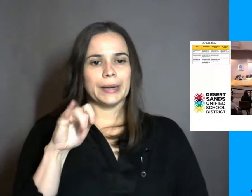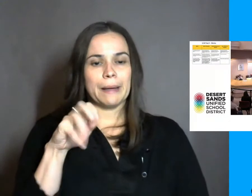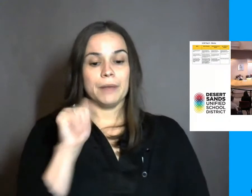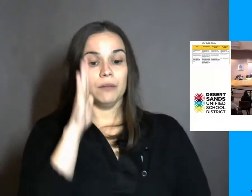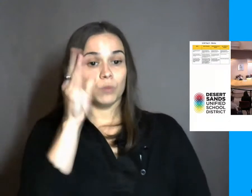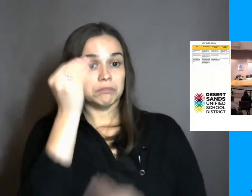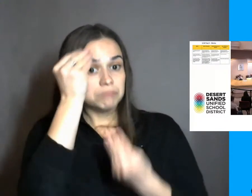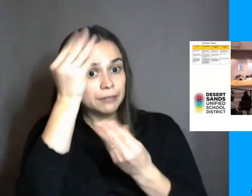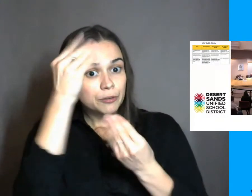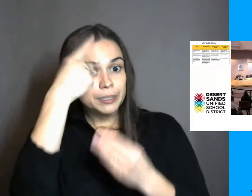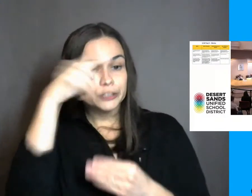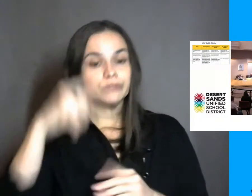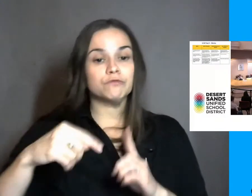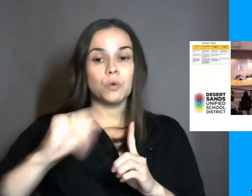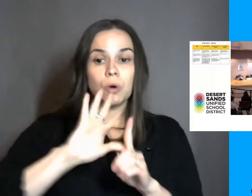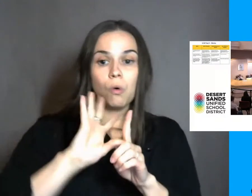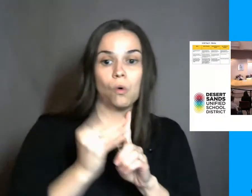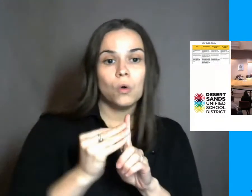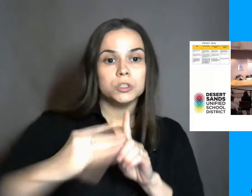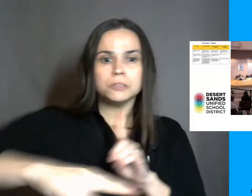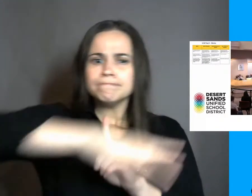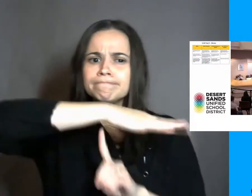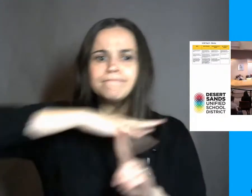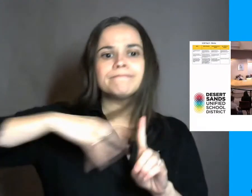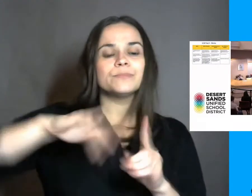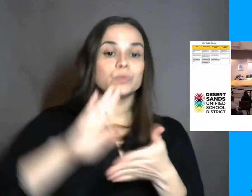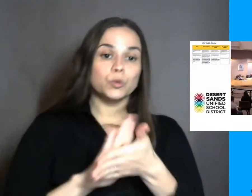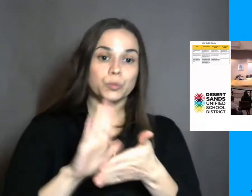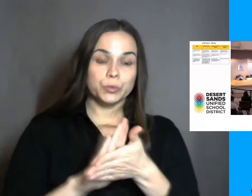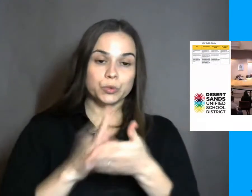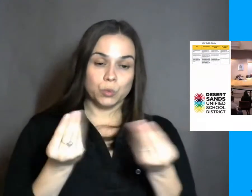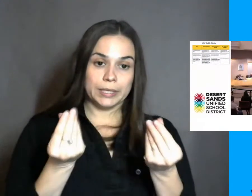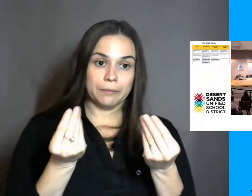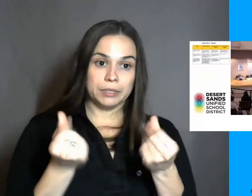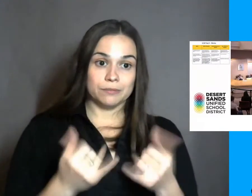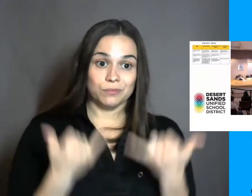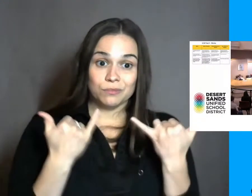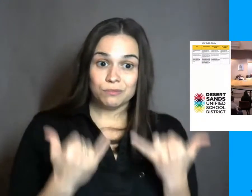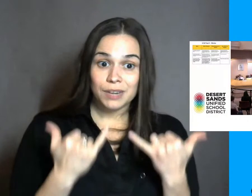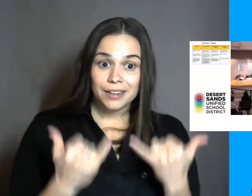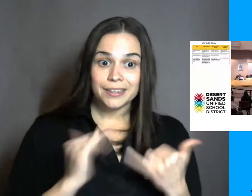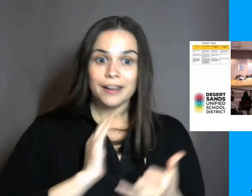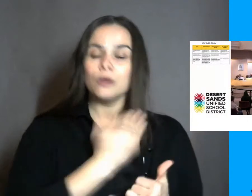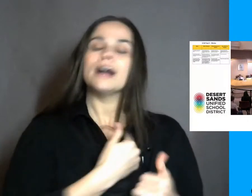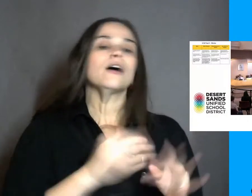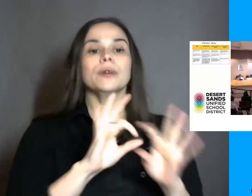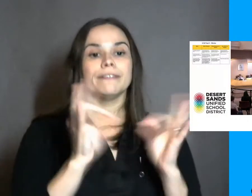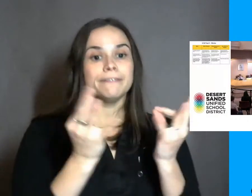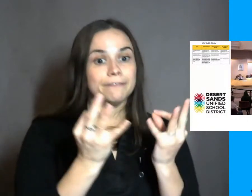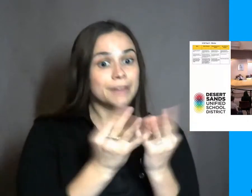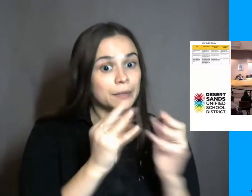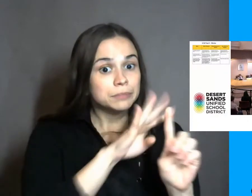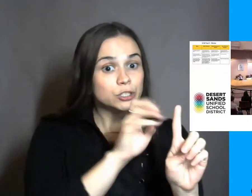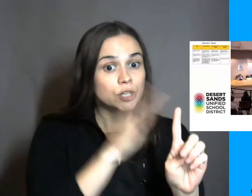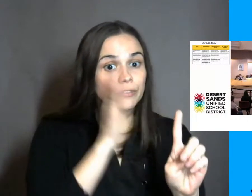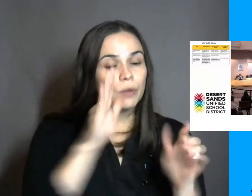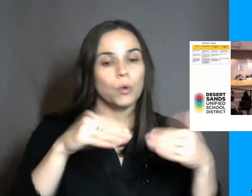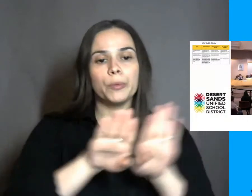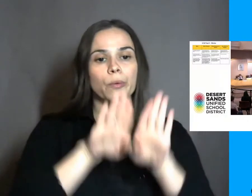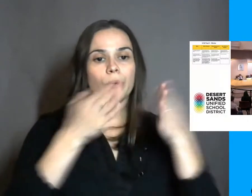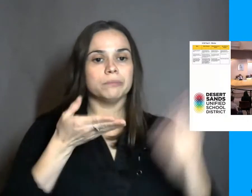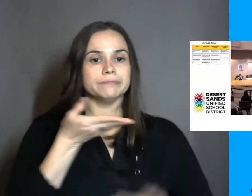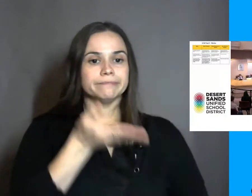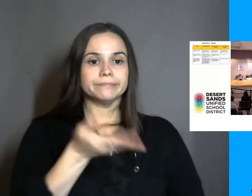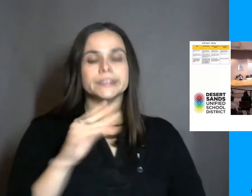climate of our school campuses. Currently, our family panorama survey, it will be open until February